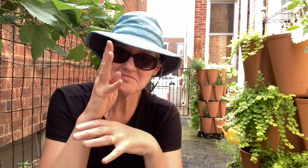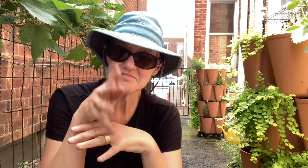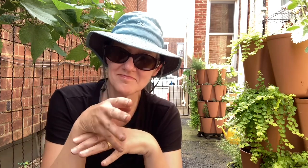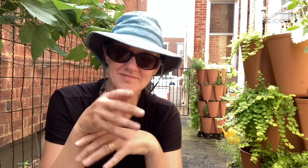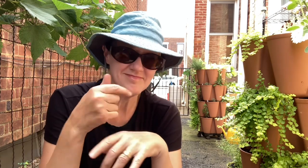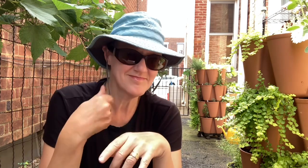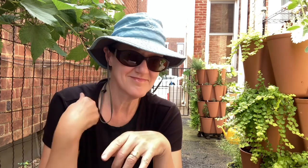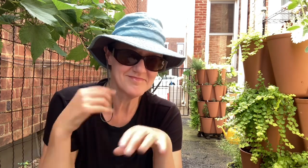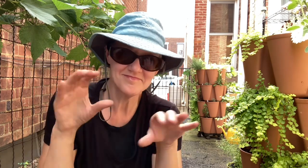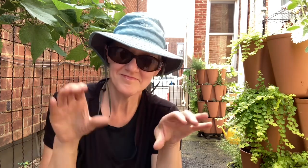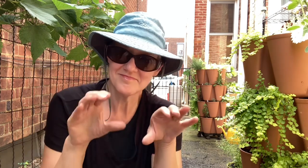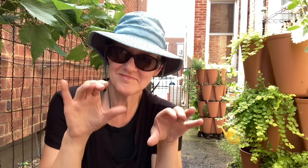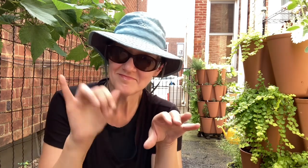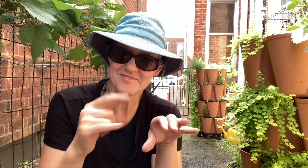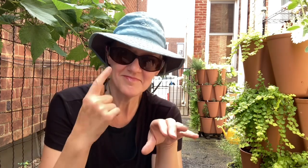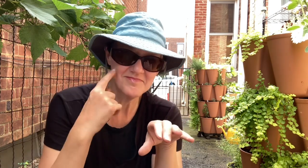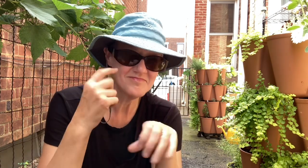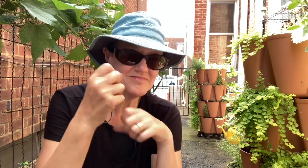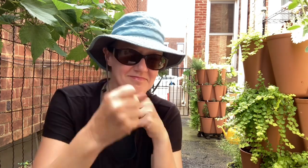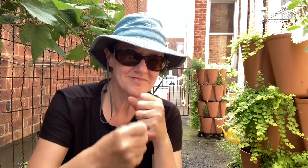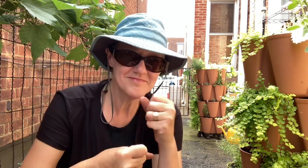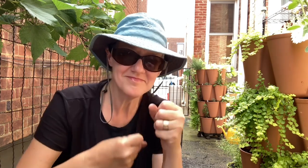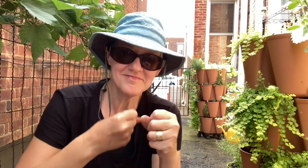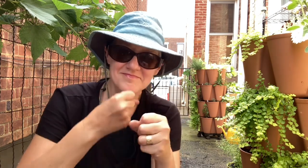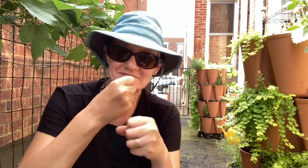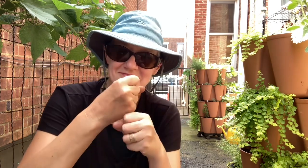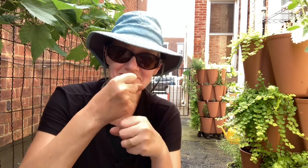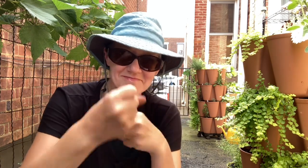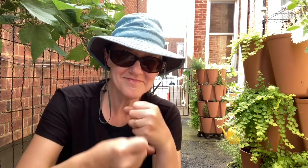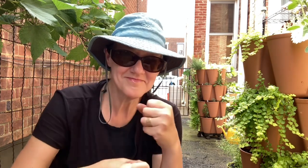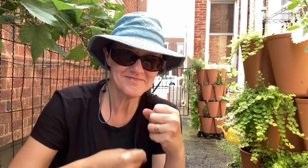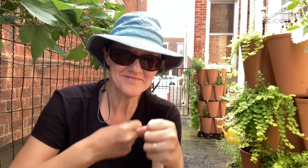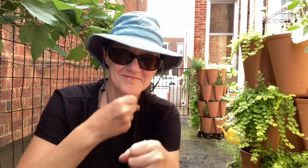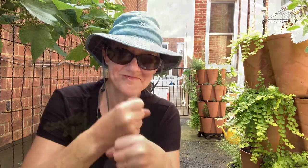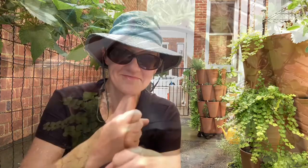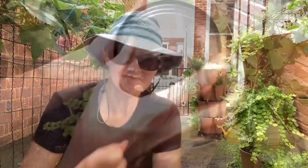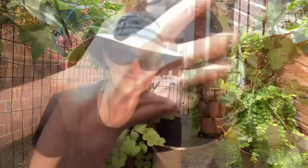new plants. I've been doing that for years and years.